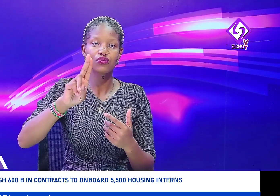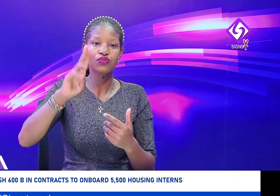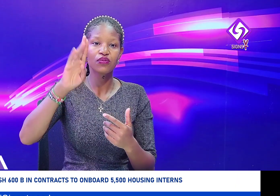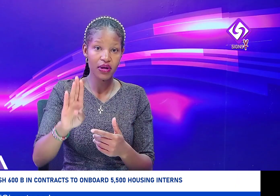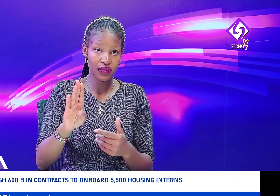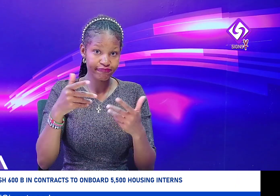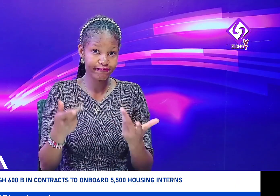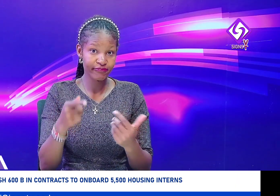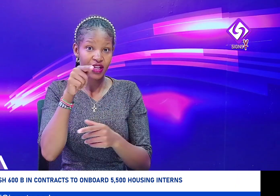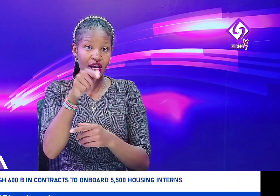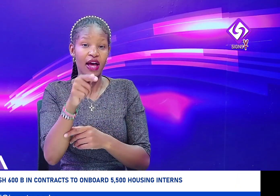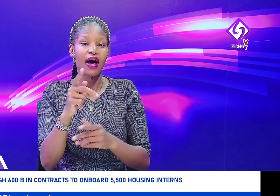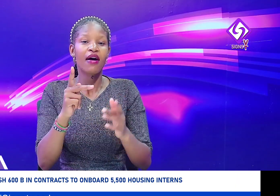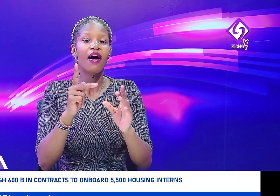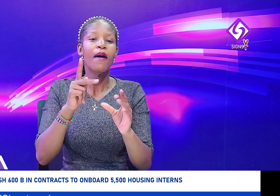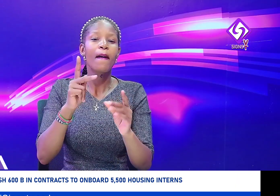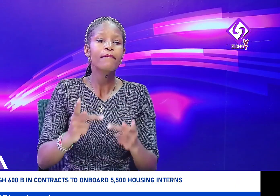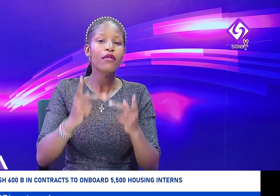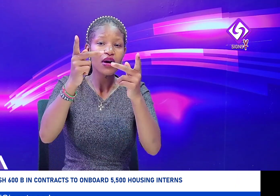for young specialists.